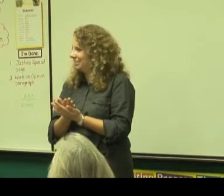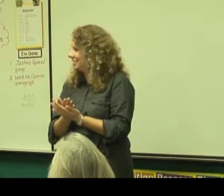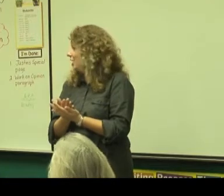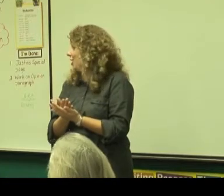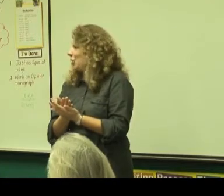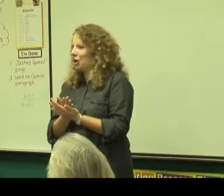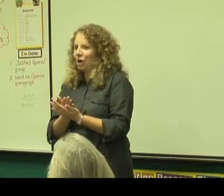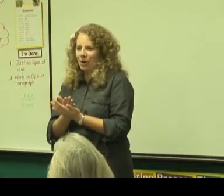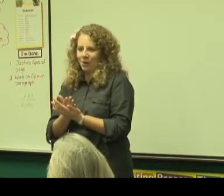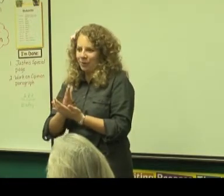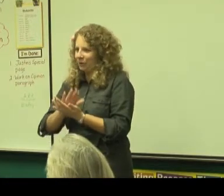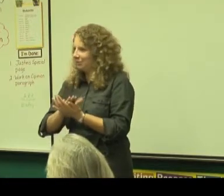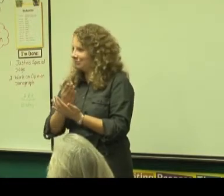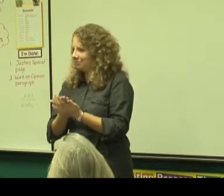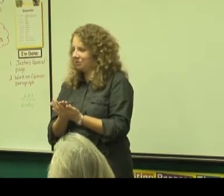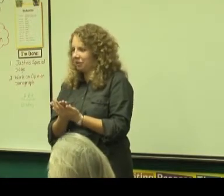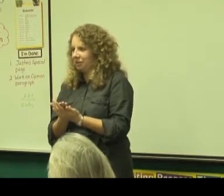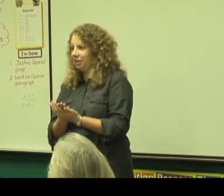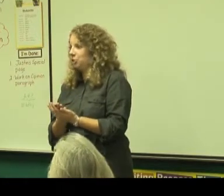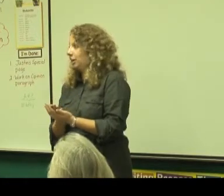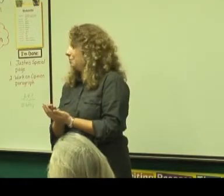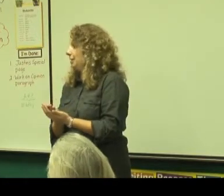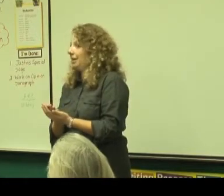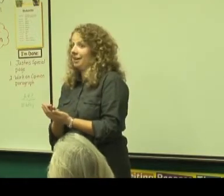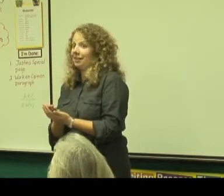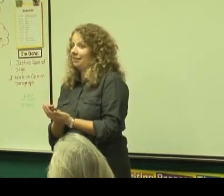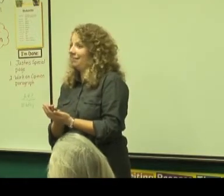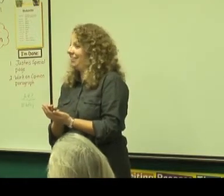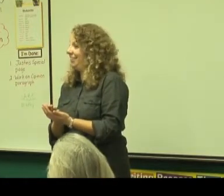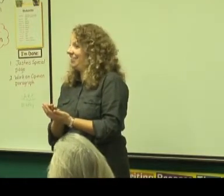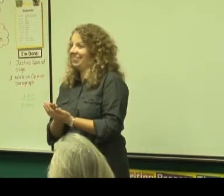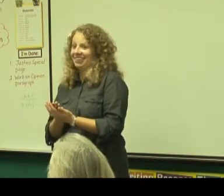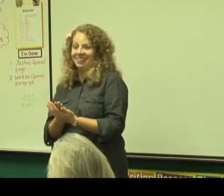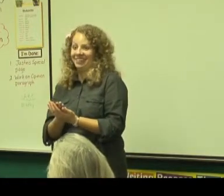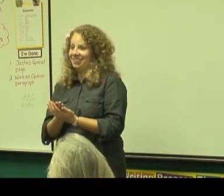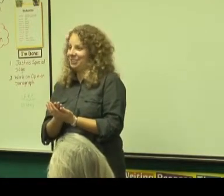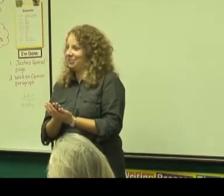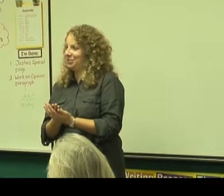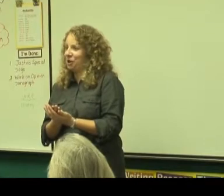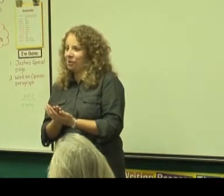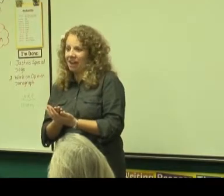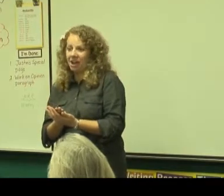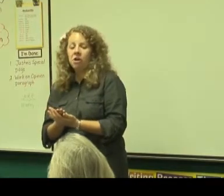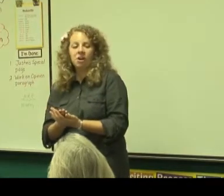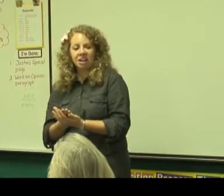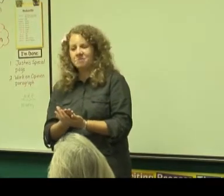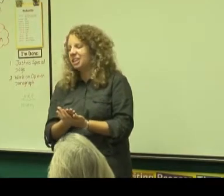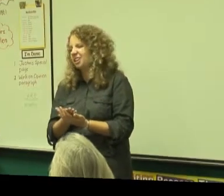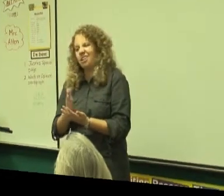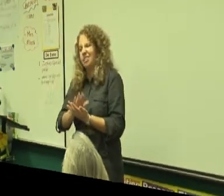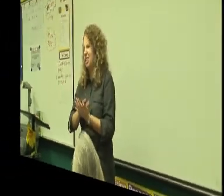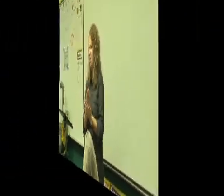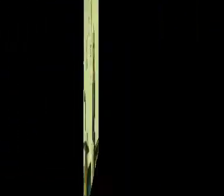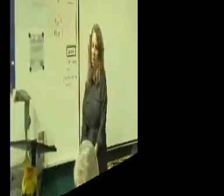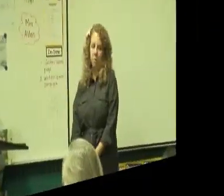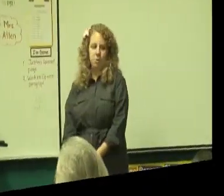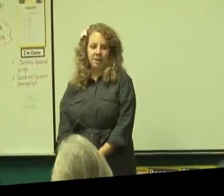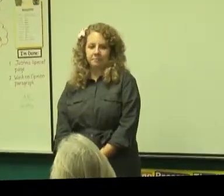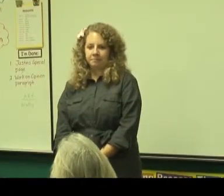means no. No. So I could be like, there is no way. Or I could be like, it just doesn't, what?